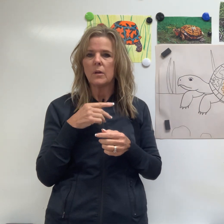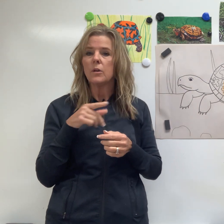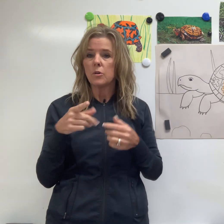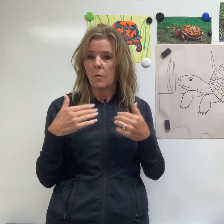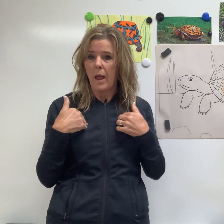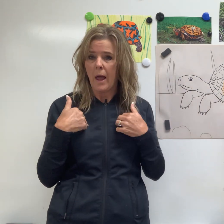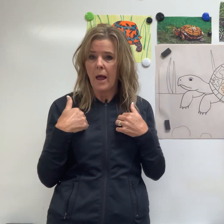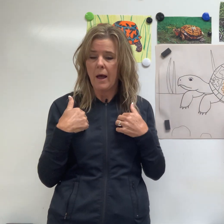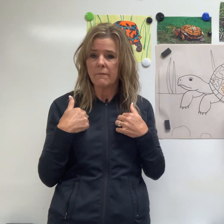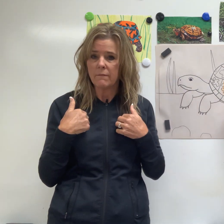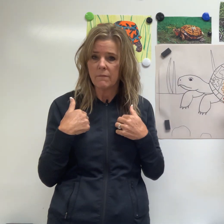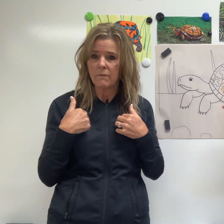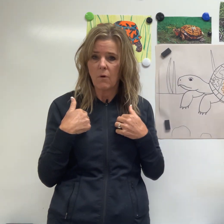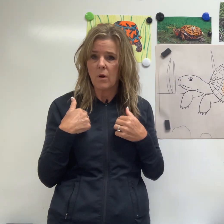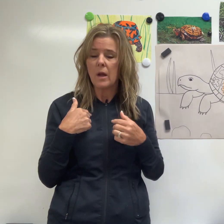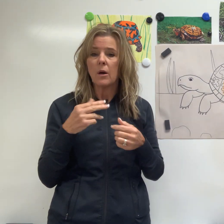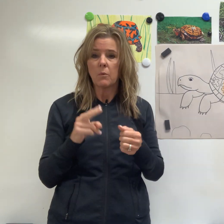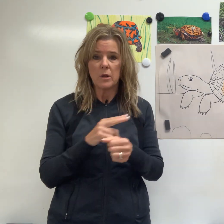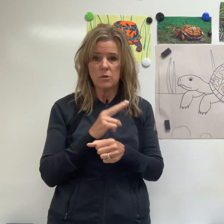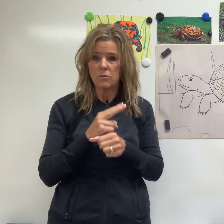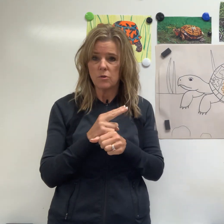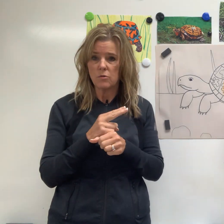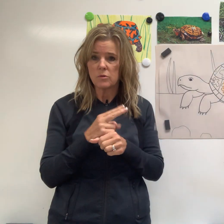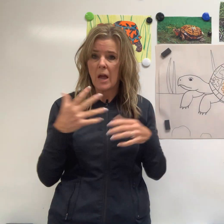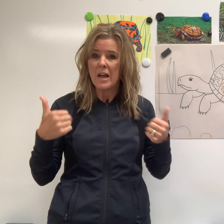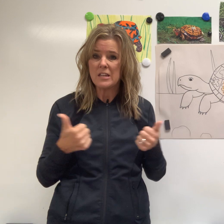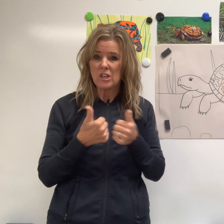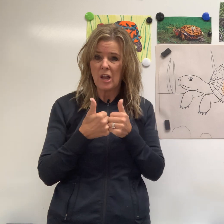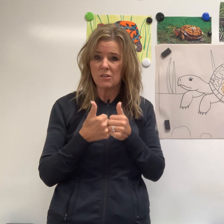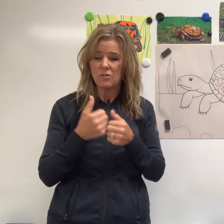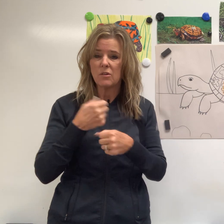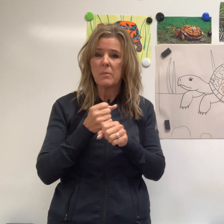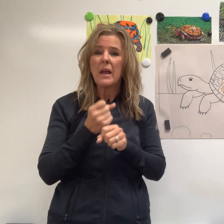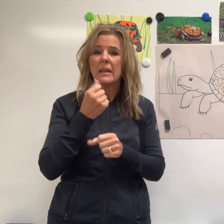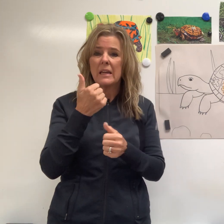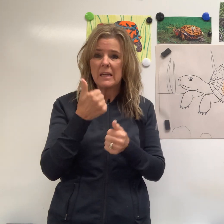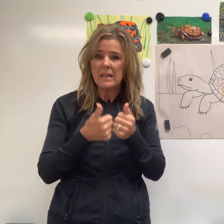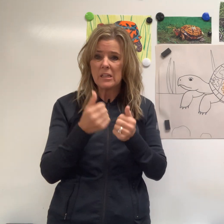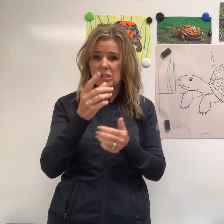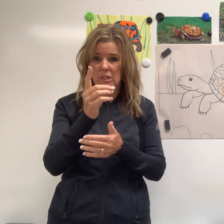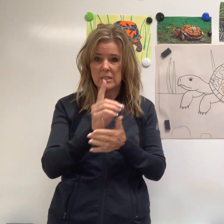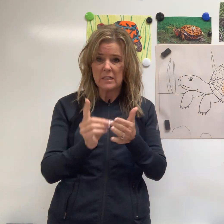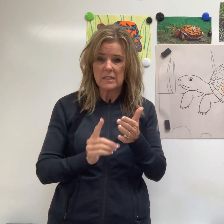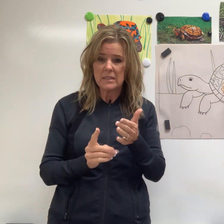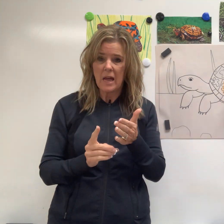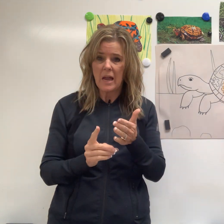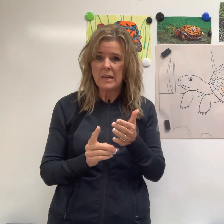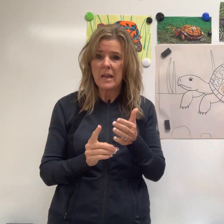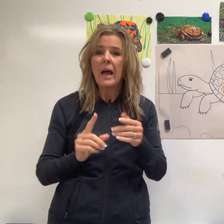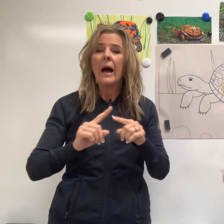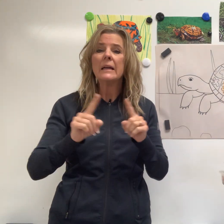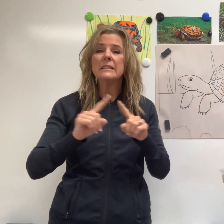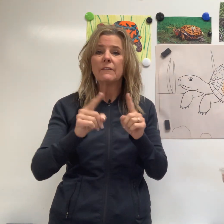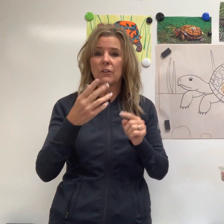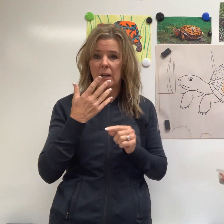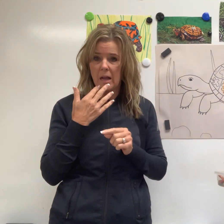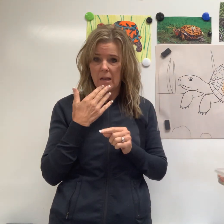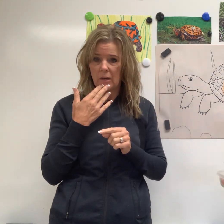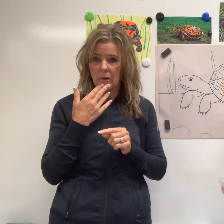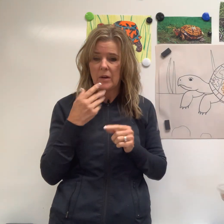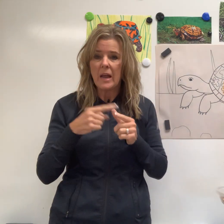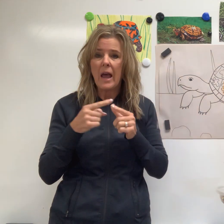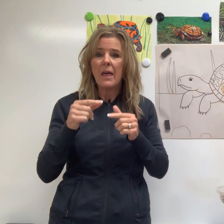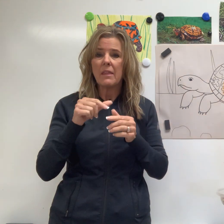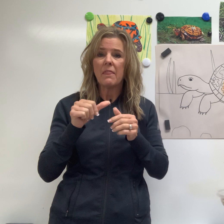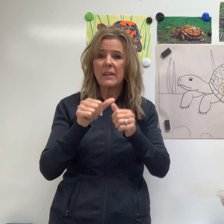you have and whatever colors you use. I challenge you to make each design a color, and then the